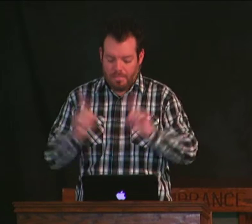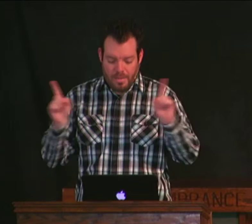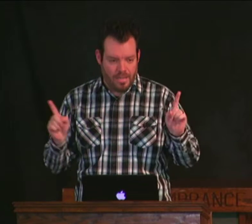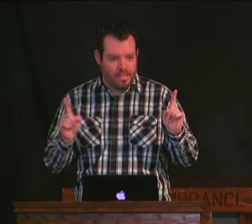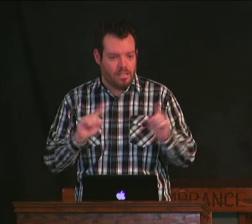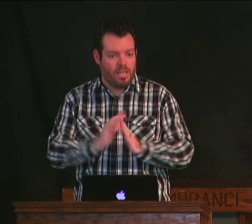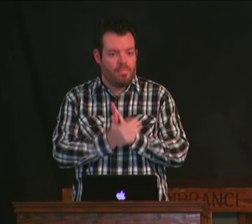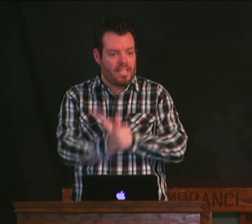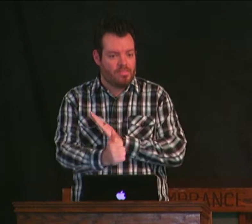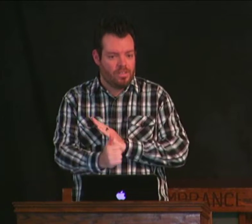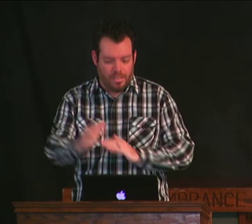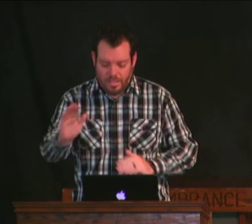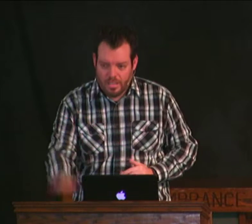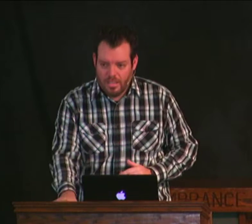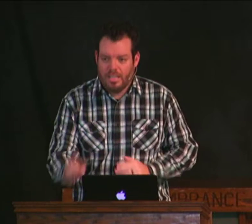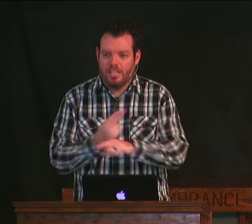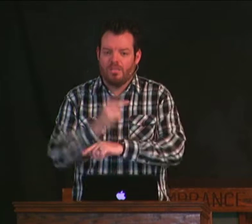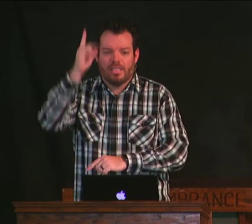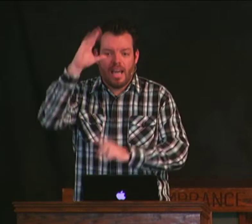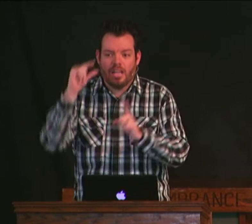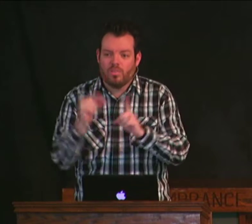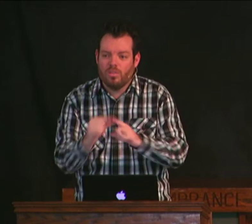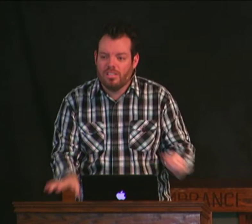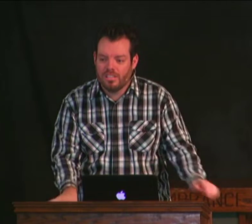But to become an expert in using God's words,